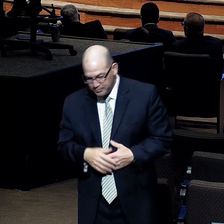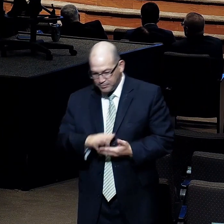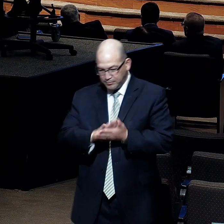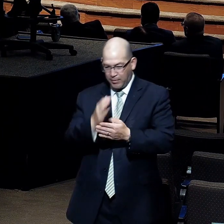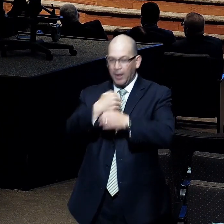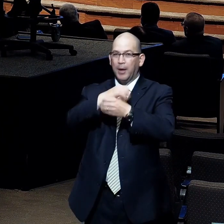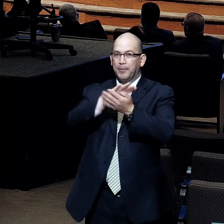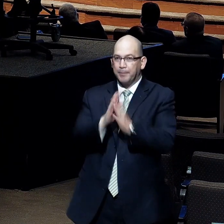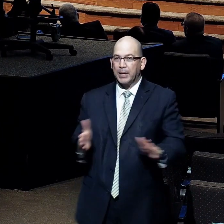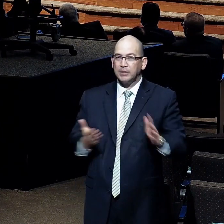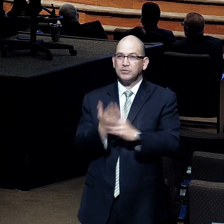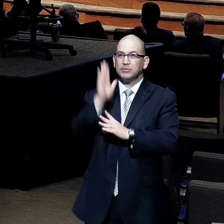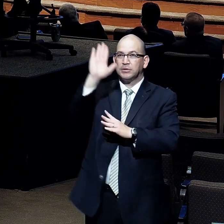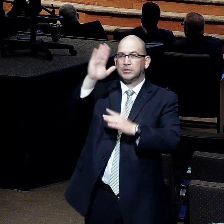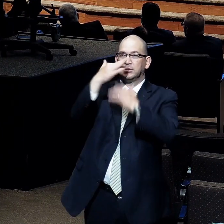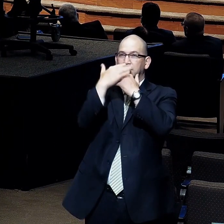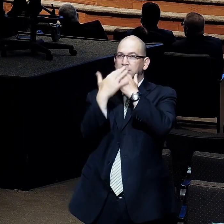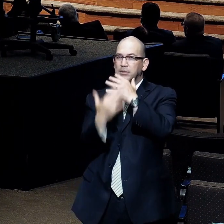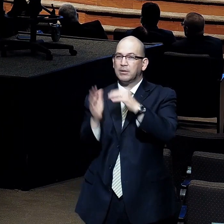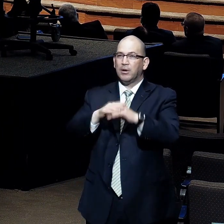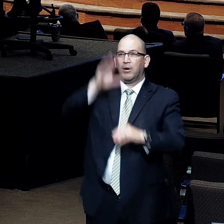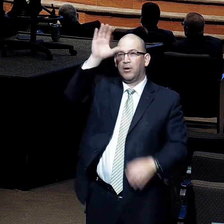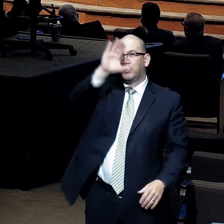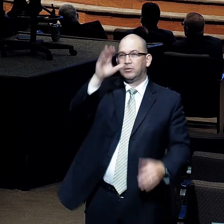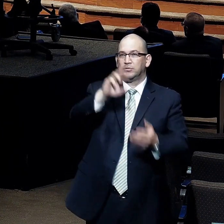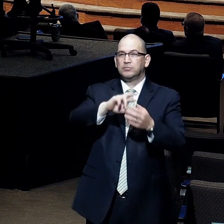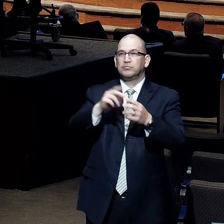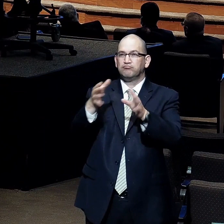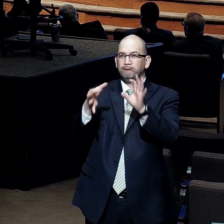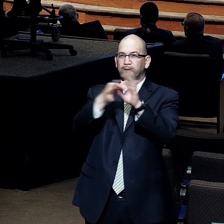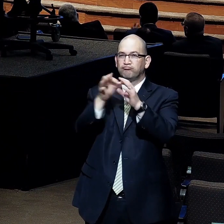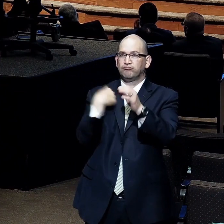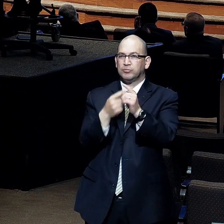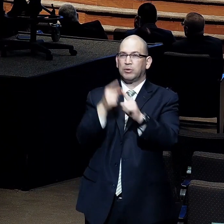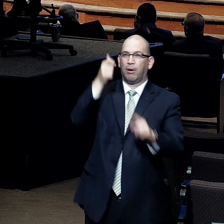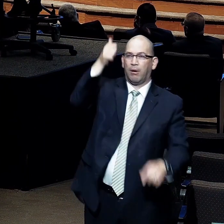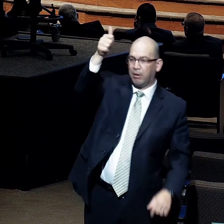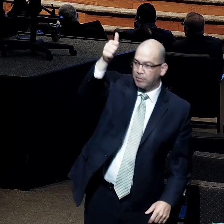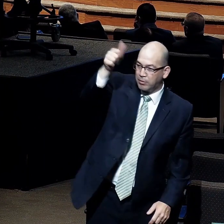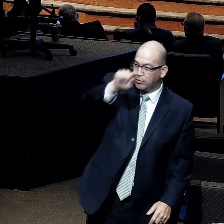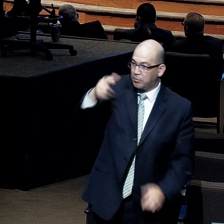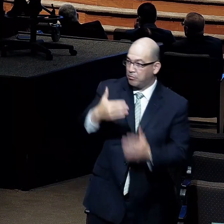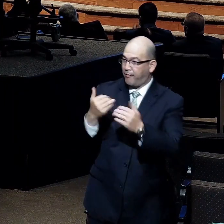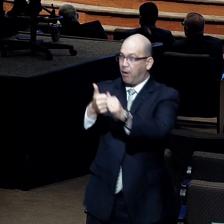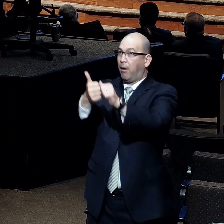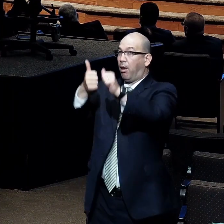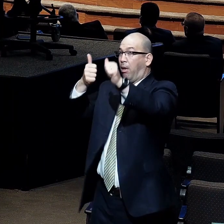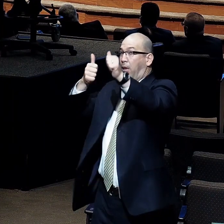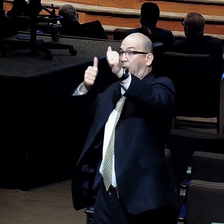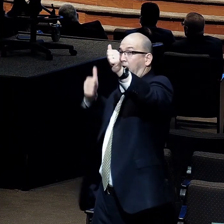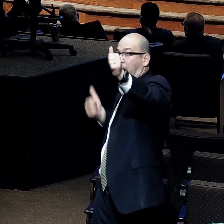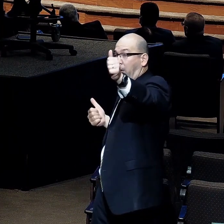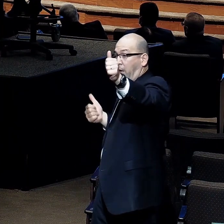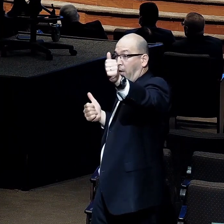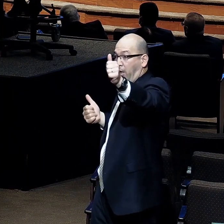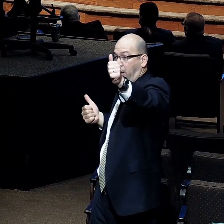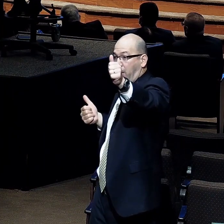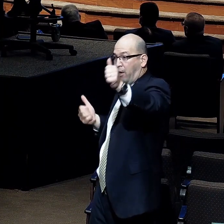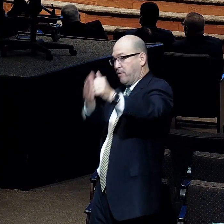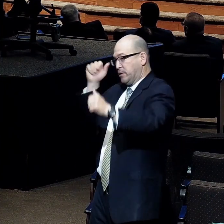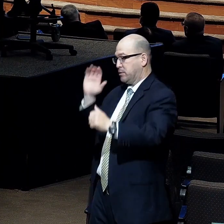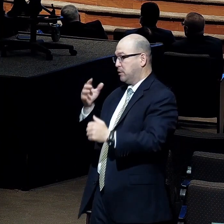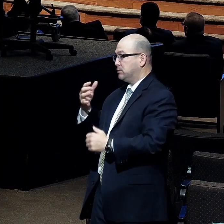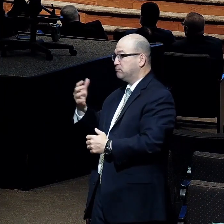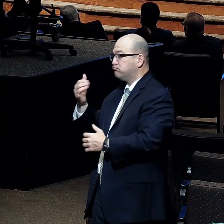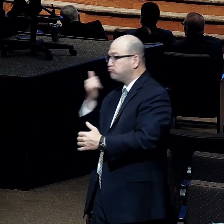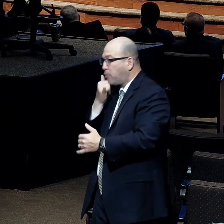to reconcile all things unto himself. And you that were sometimes alienated and enemies in your mind by wicked works, yet now